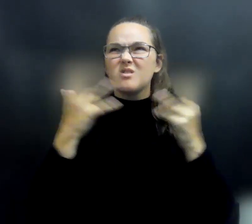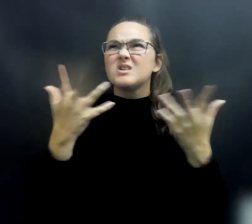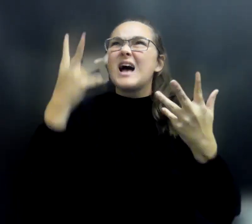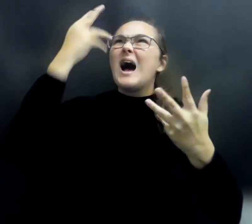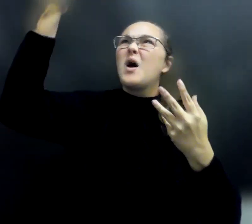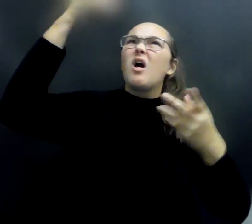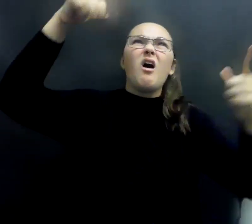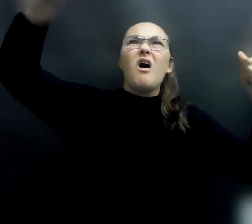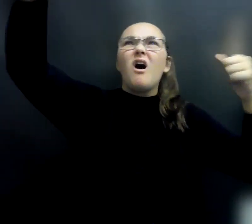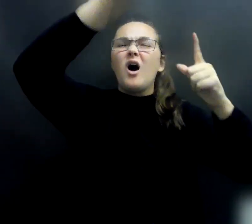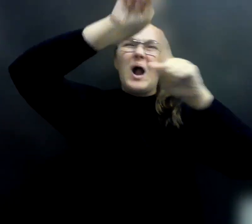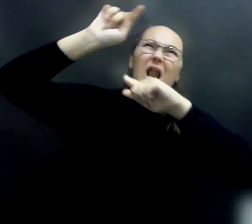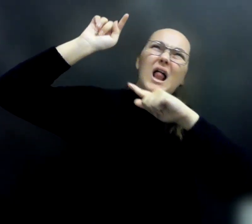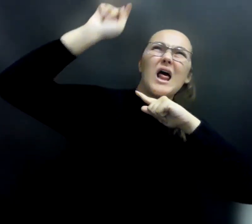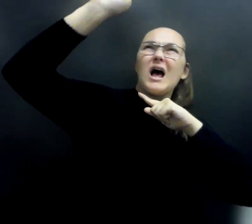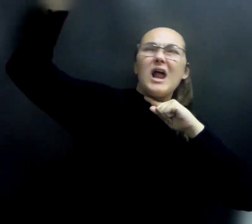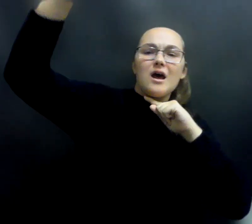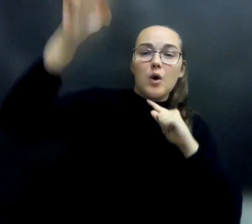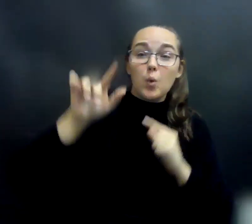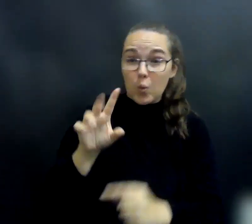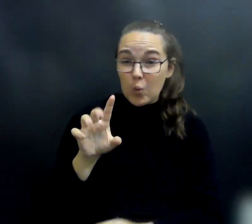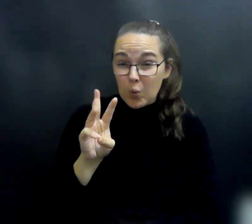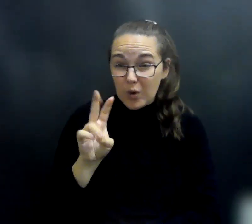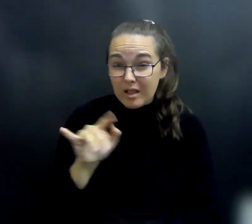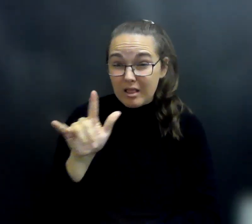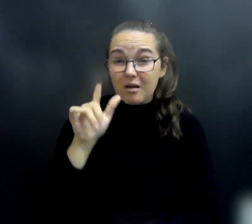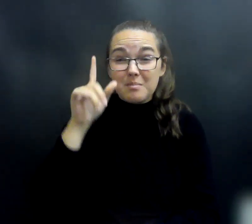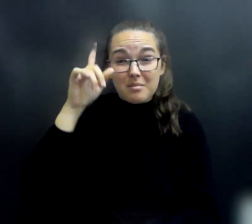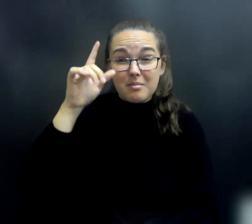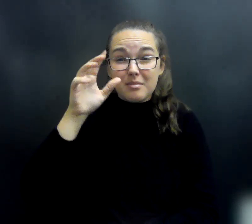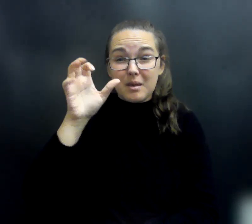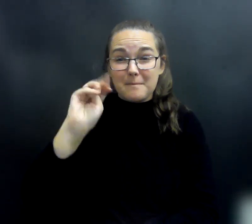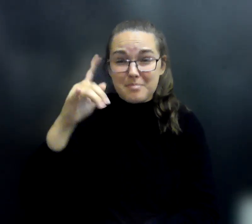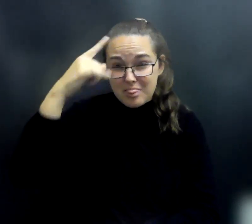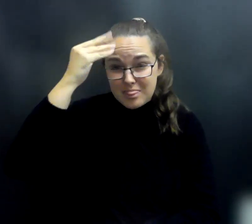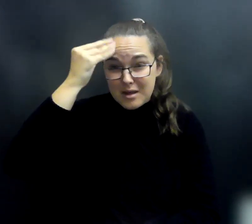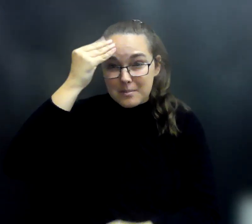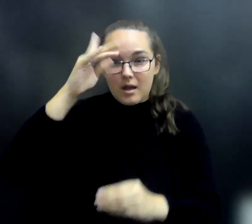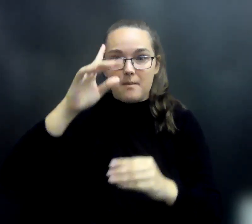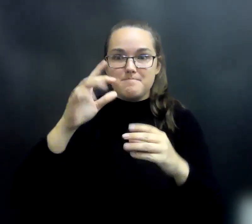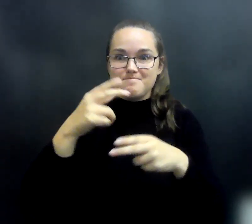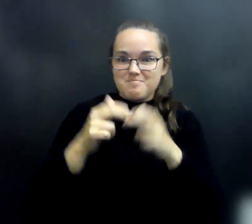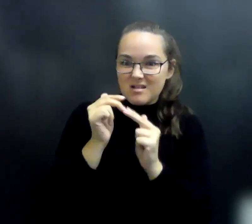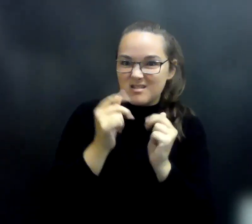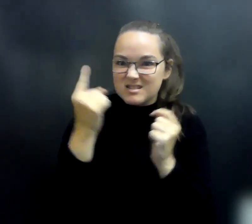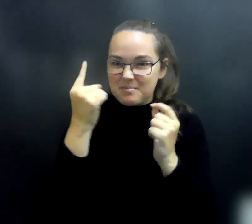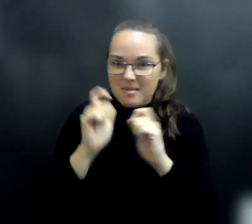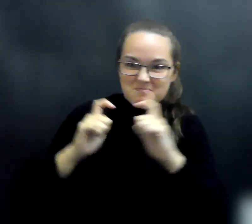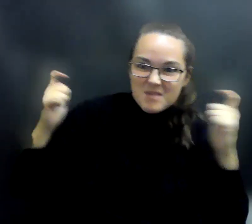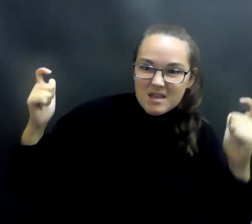space? William dreamed of building bigger, more powerful telescopes so that he could find out. I